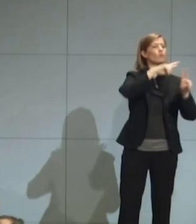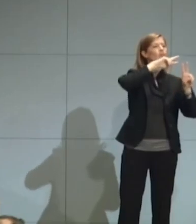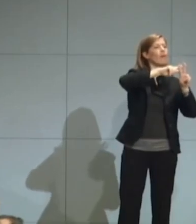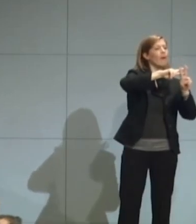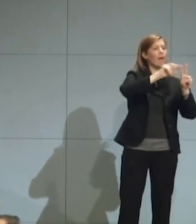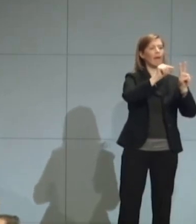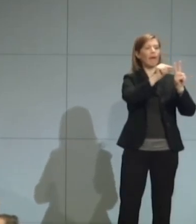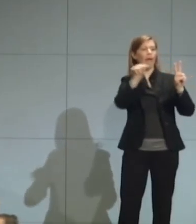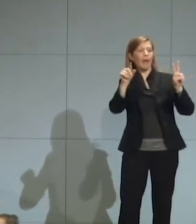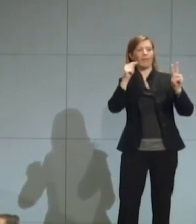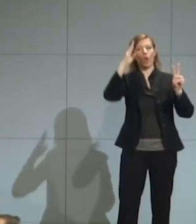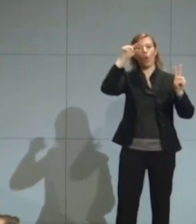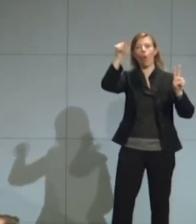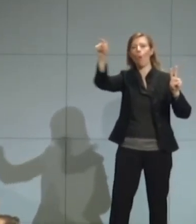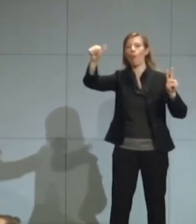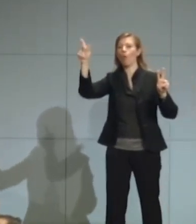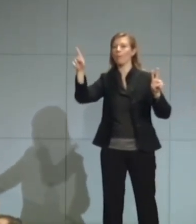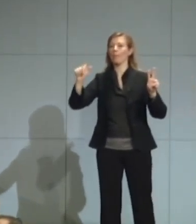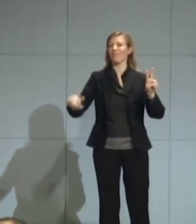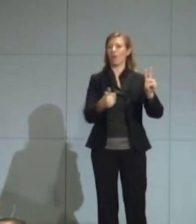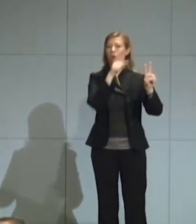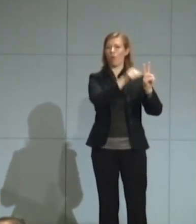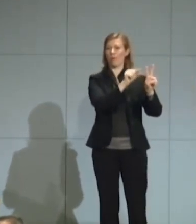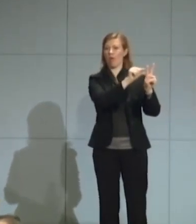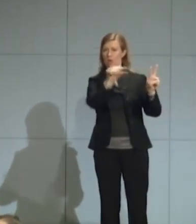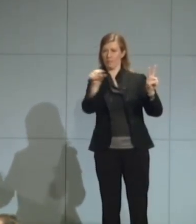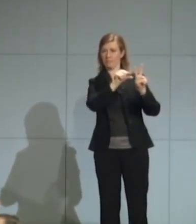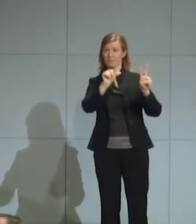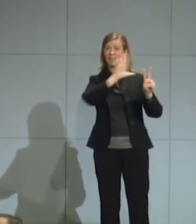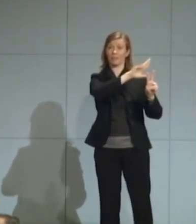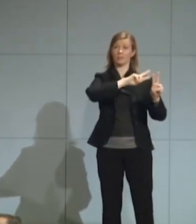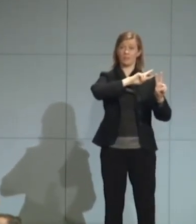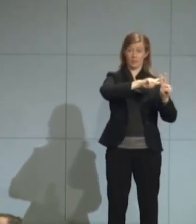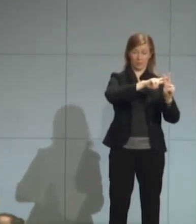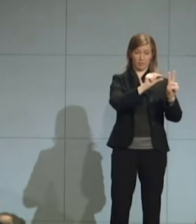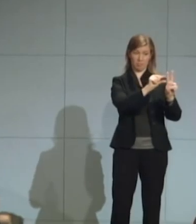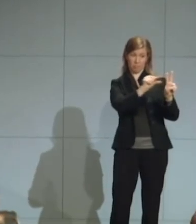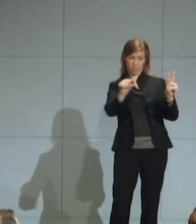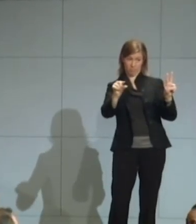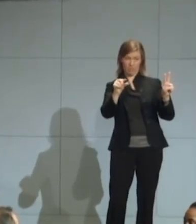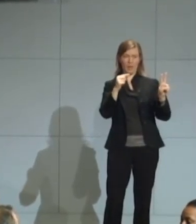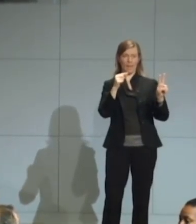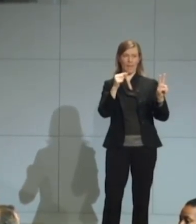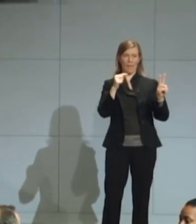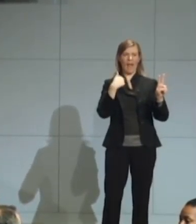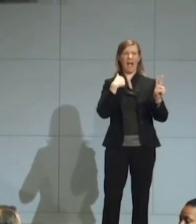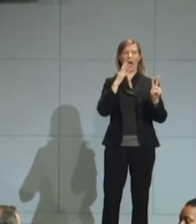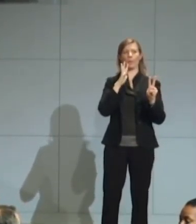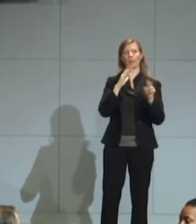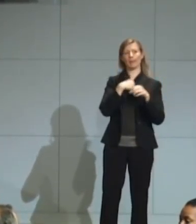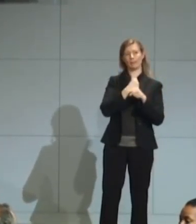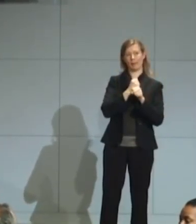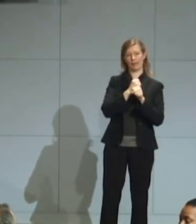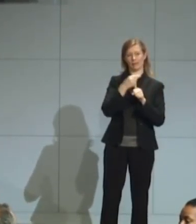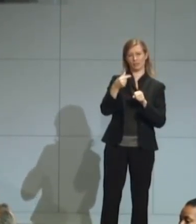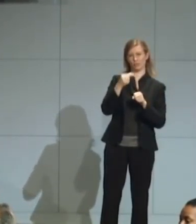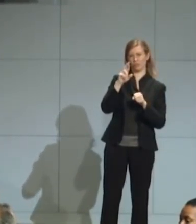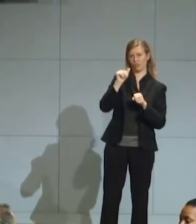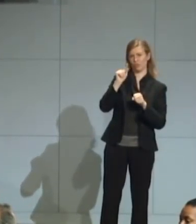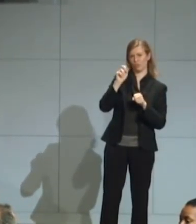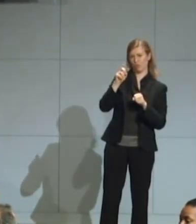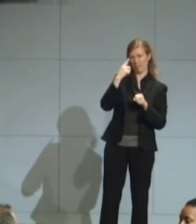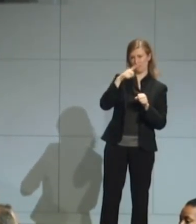folks without land that it meant to rich folks with lots of land. I mean, obviously, there are many different ways of remembering that